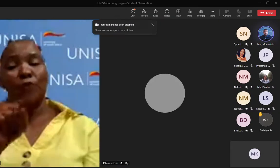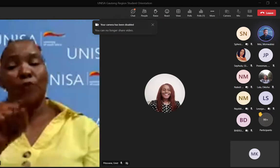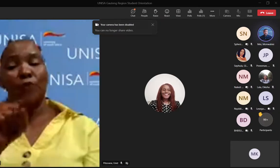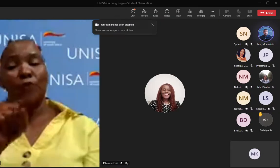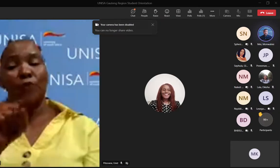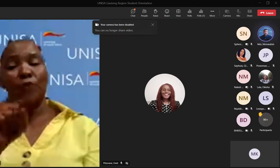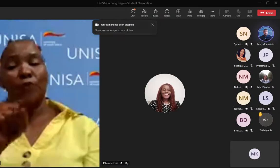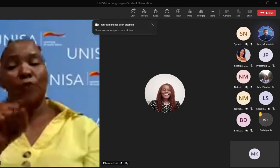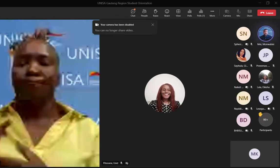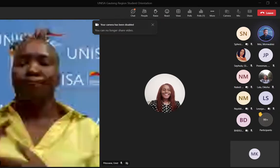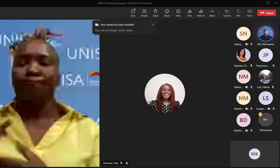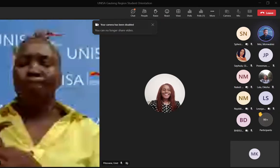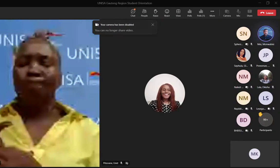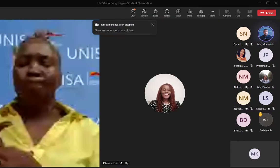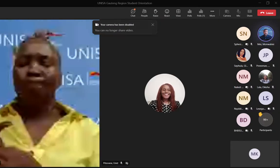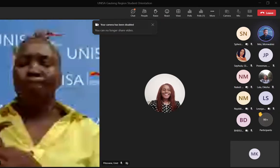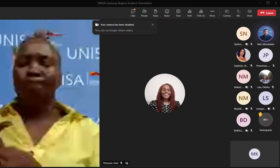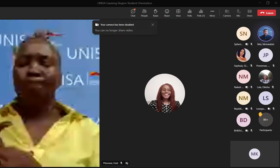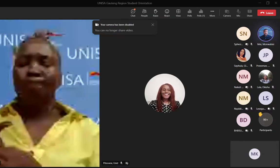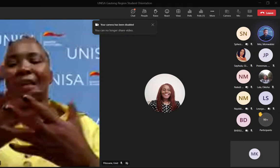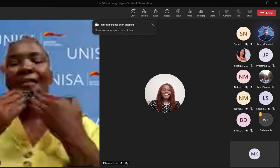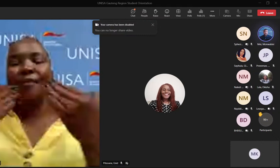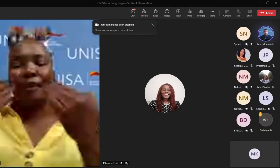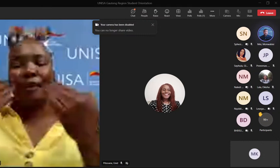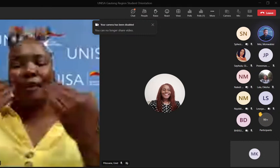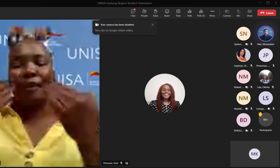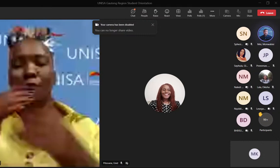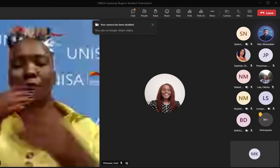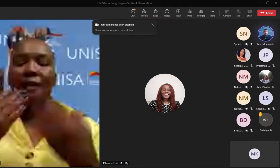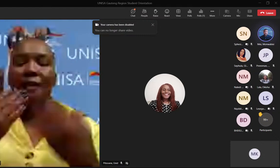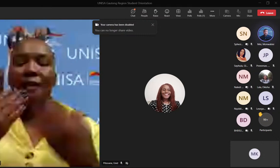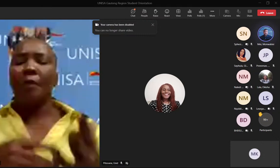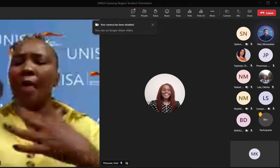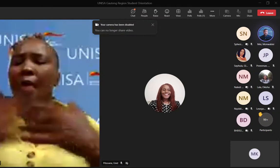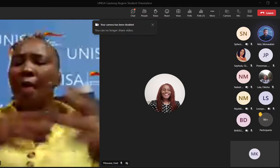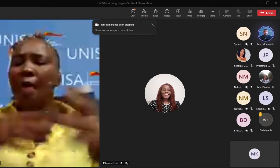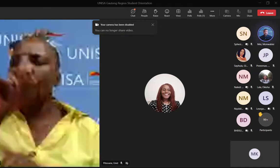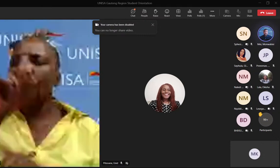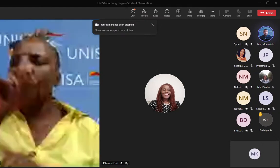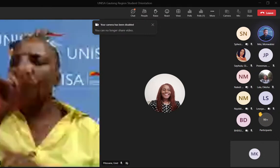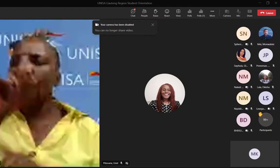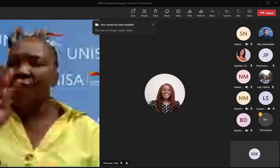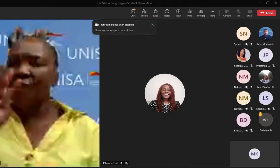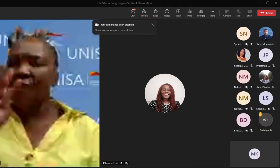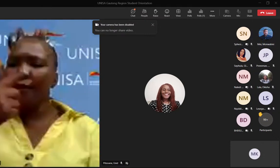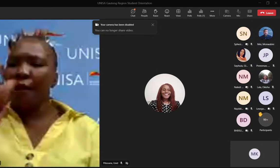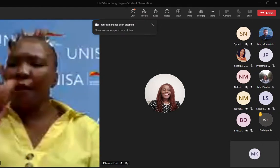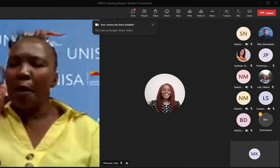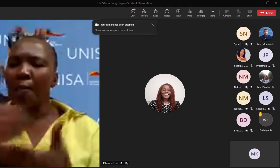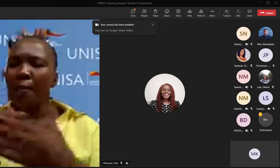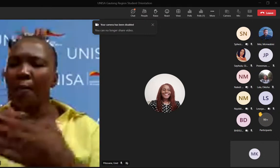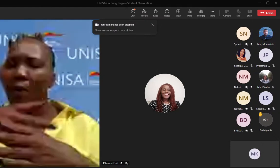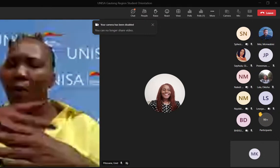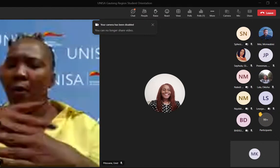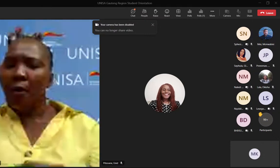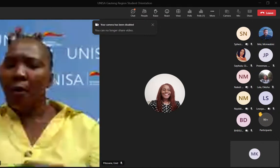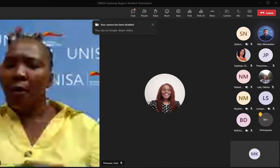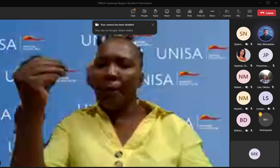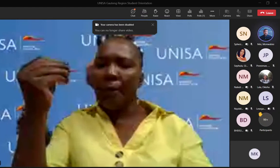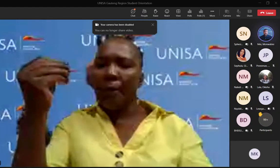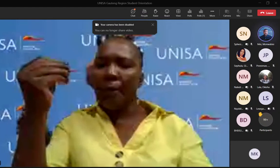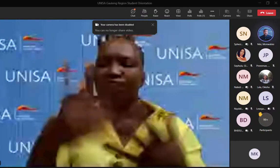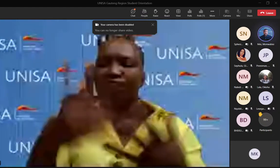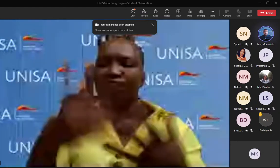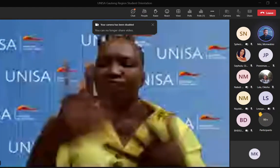thank you thank you um so any questions for hooking up before he departs any questions